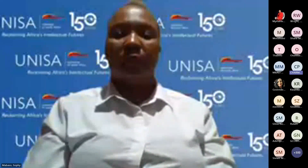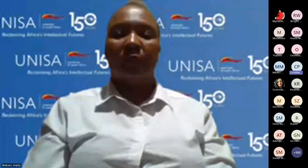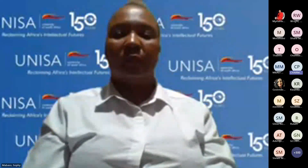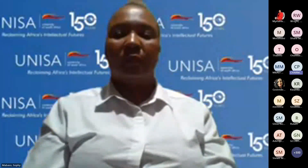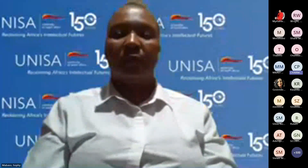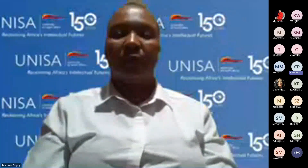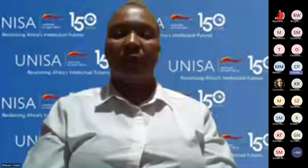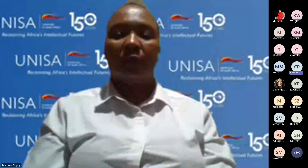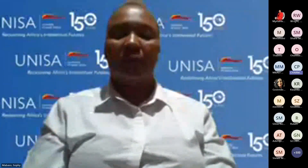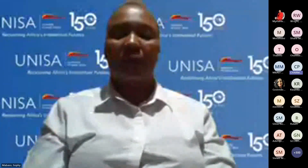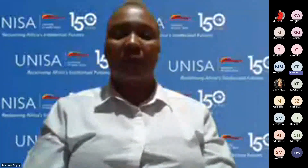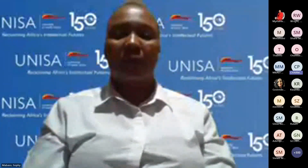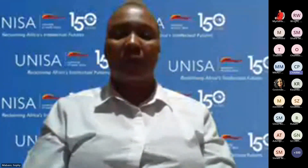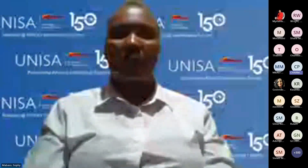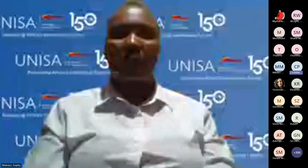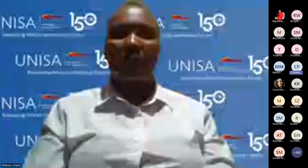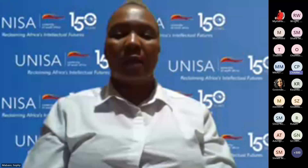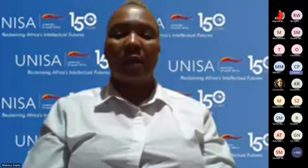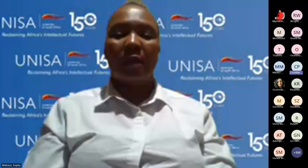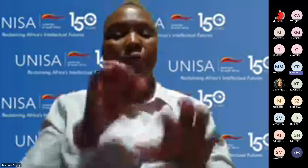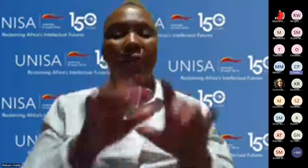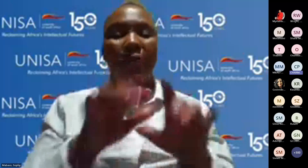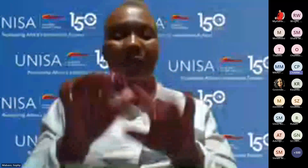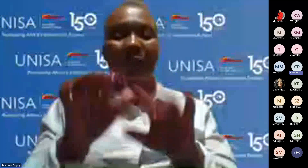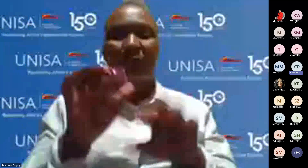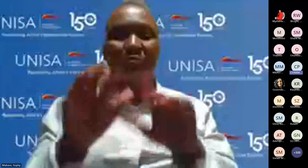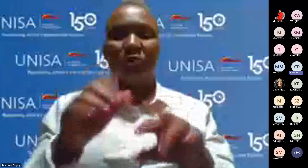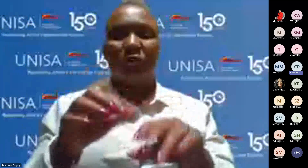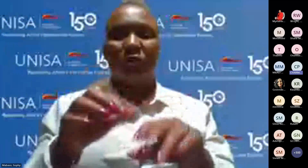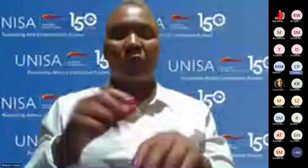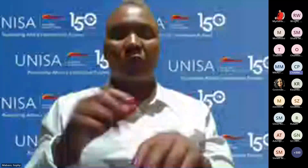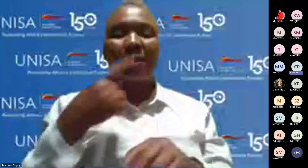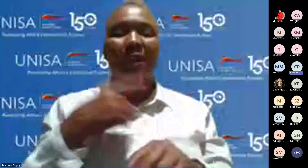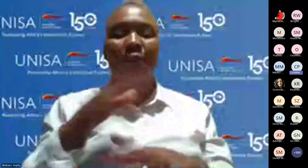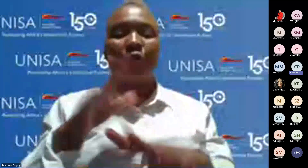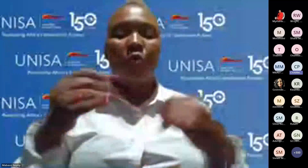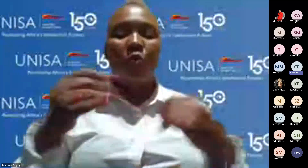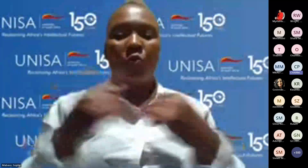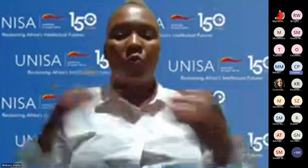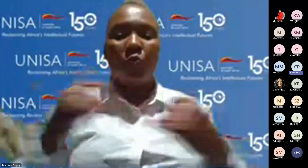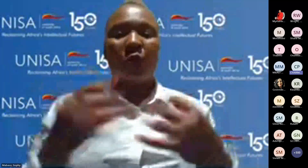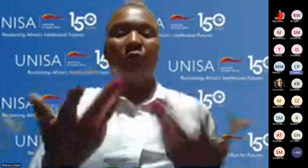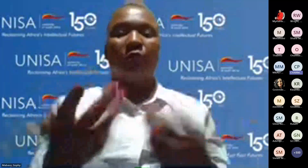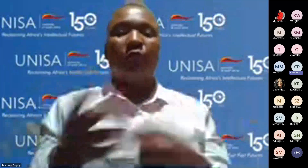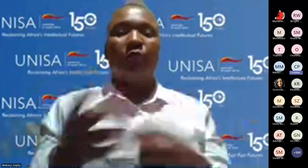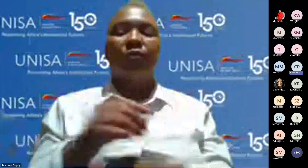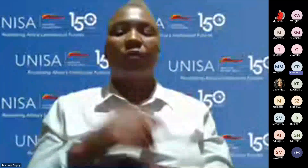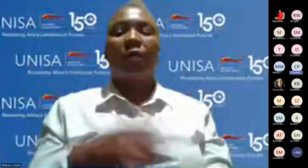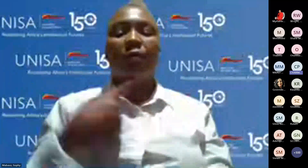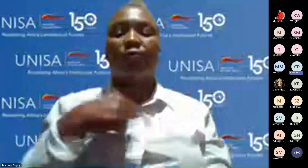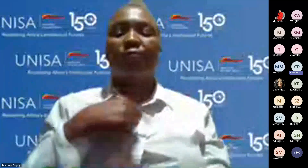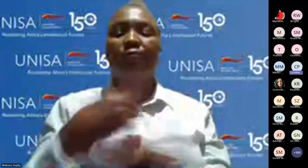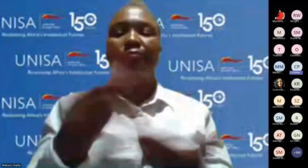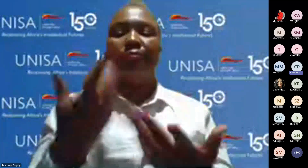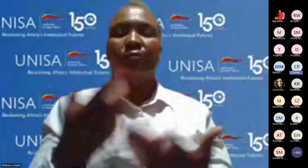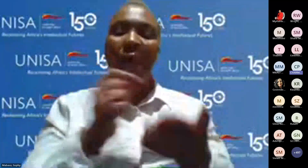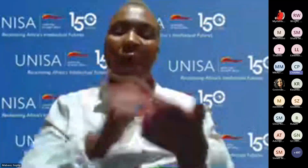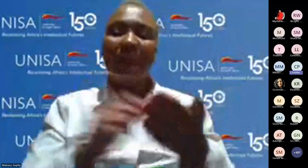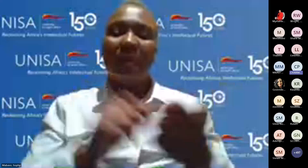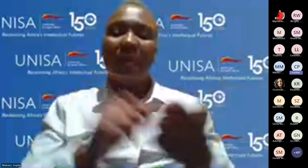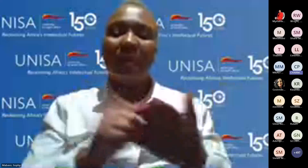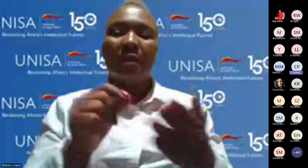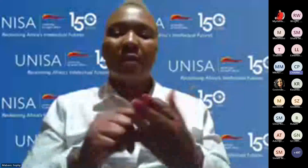when we type our answers online, because it's going through Turnitin, are we writing under every